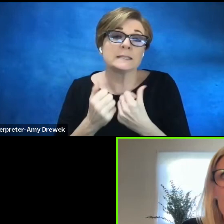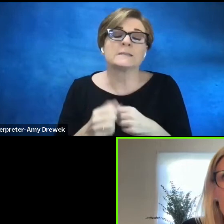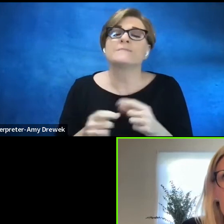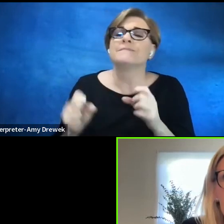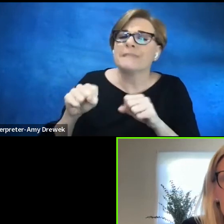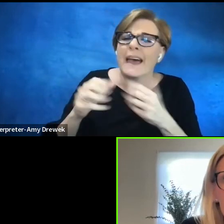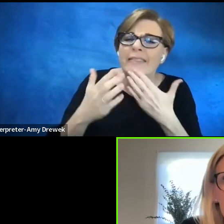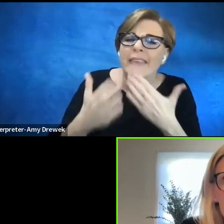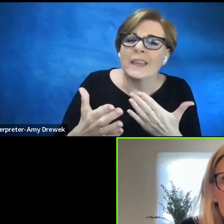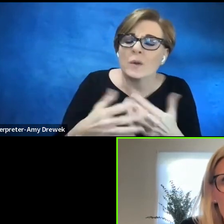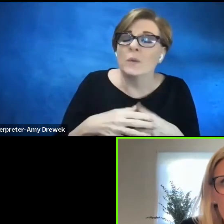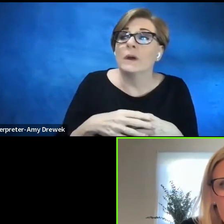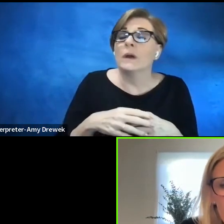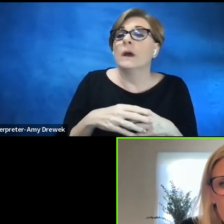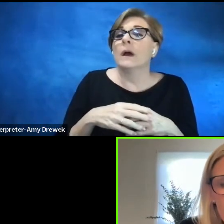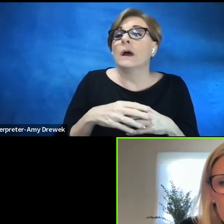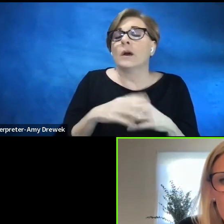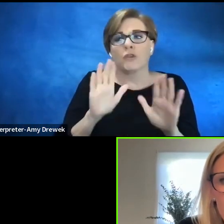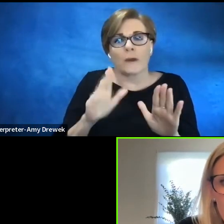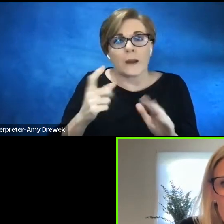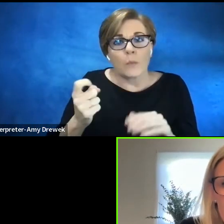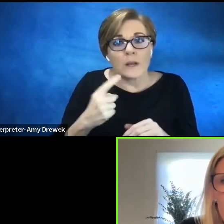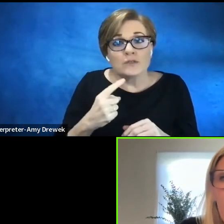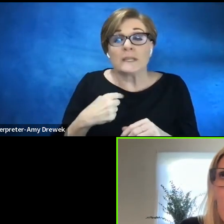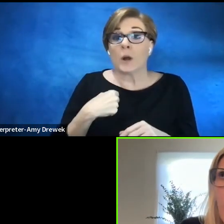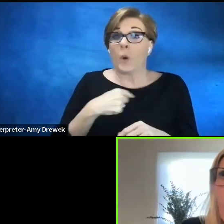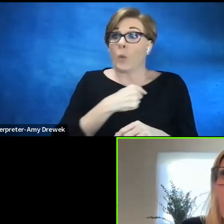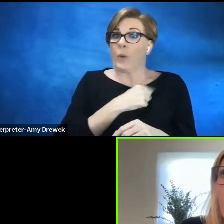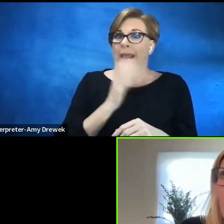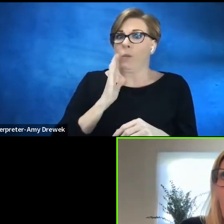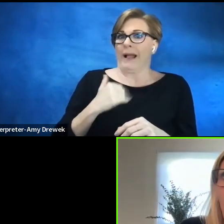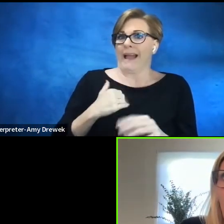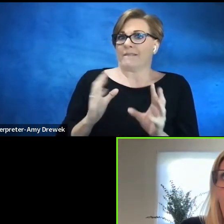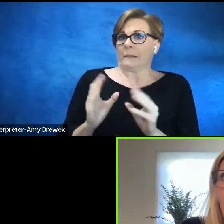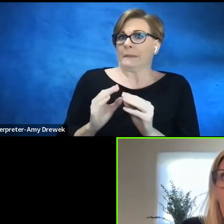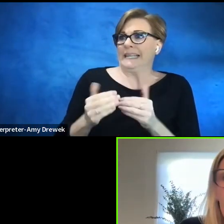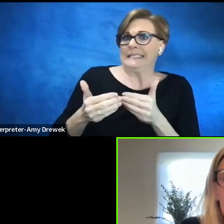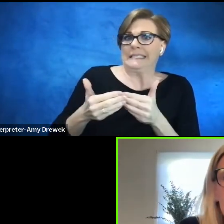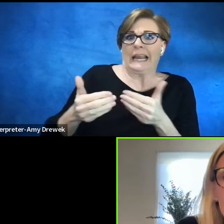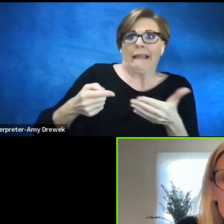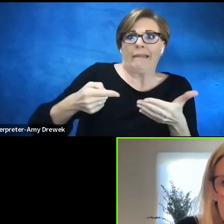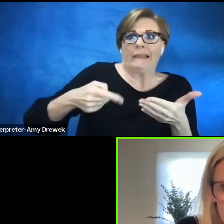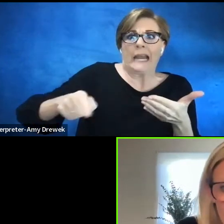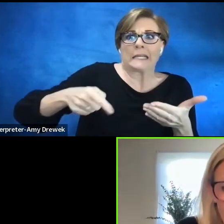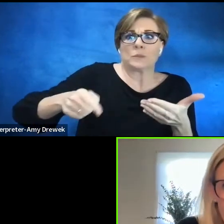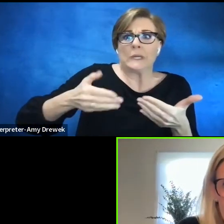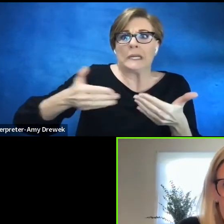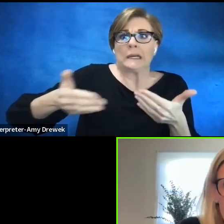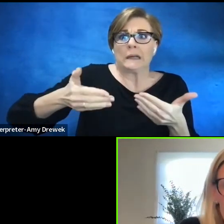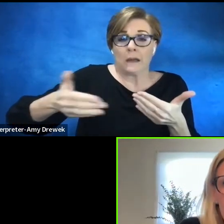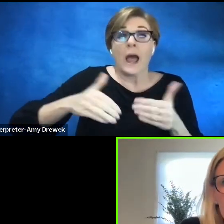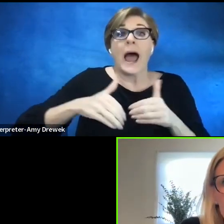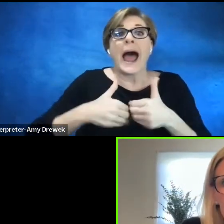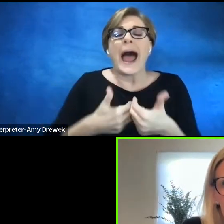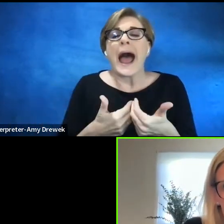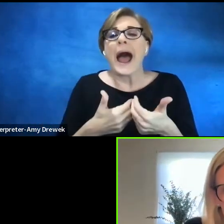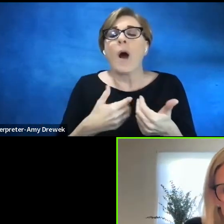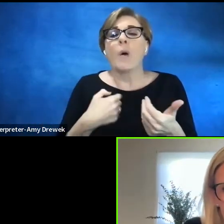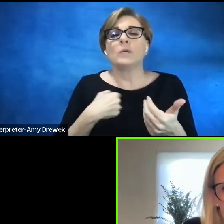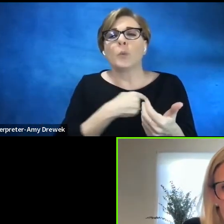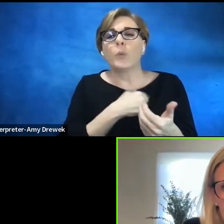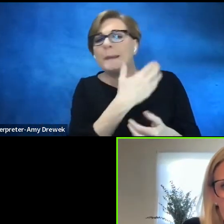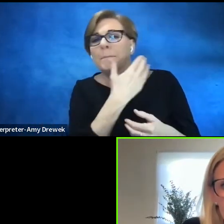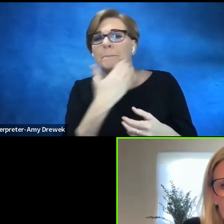thank you. It's a great question. We're actually having some meetings in the next week about how to best do that, admittedly. So where